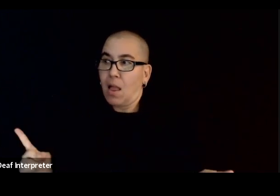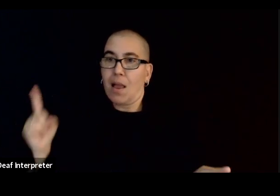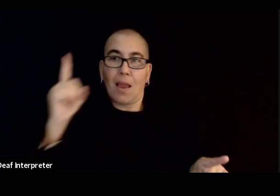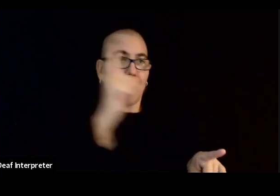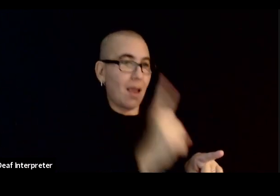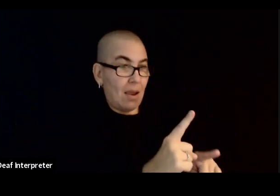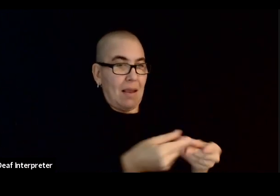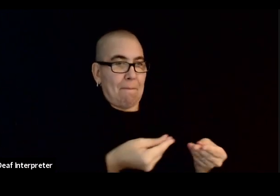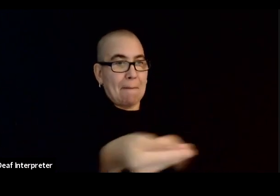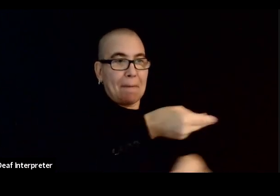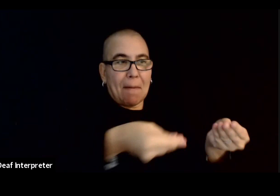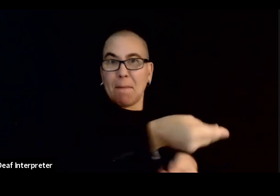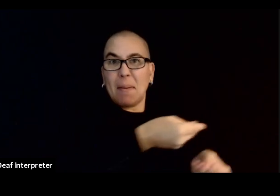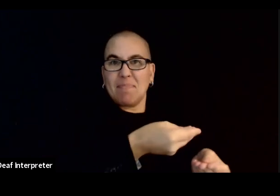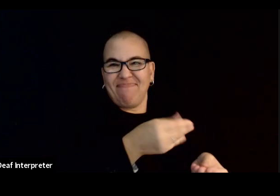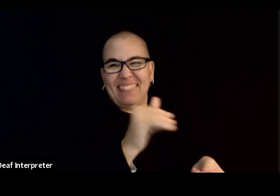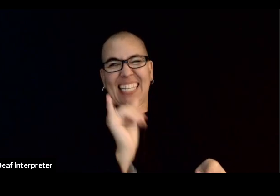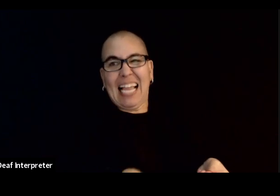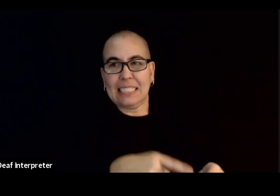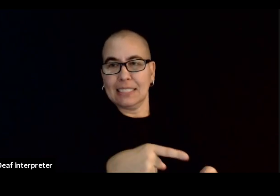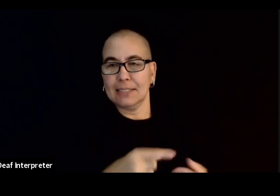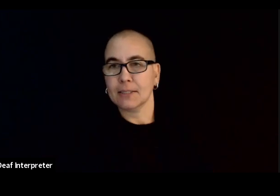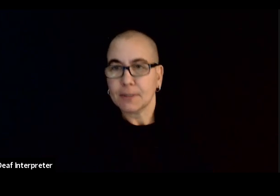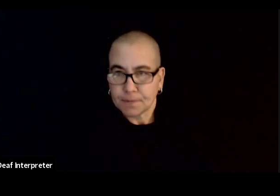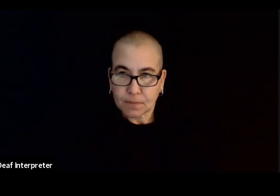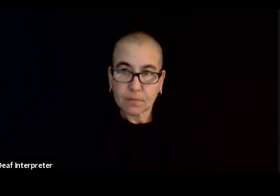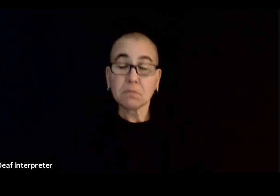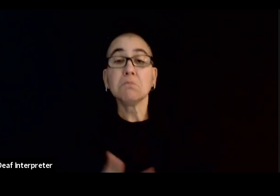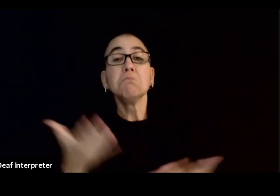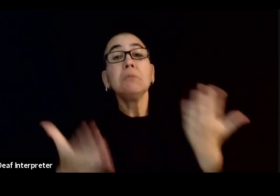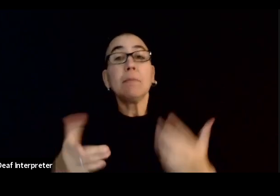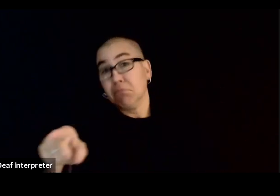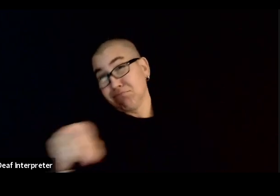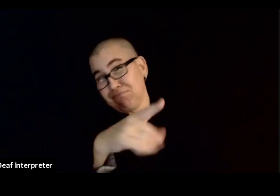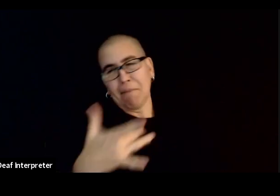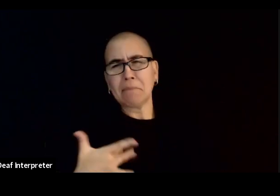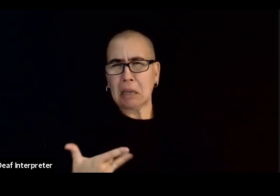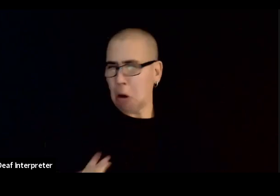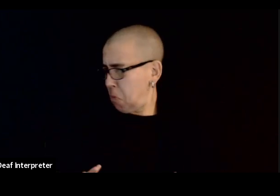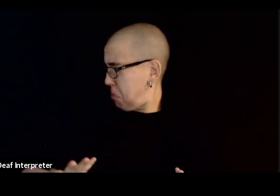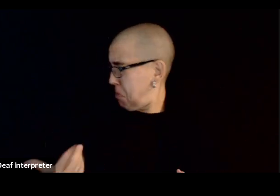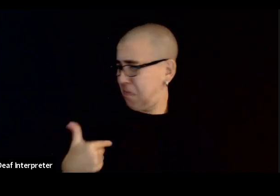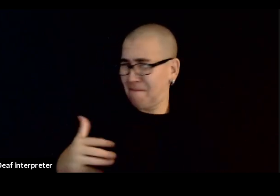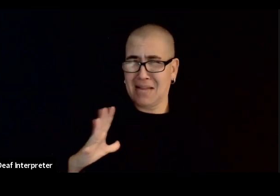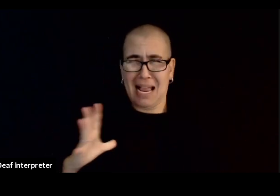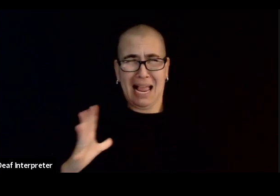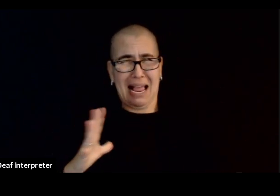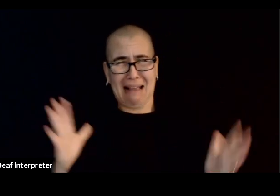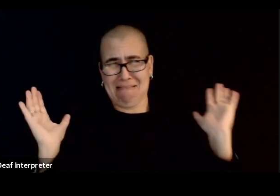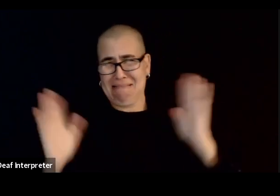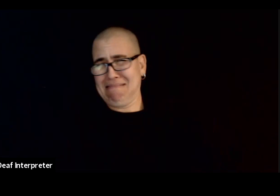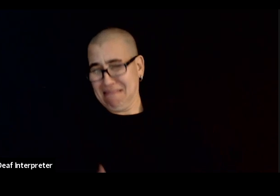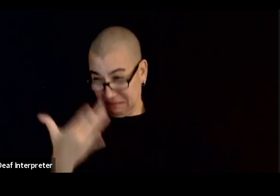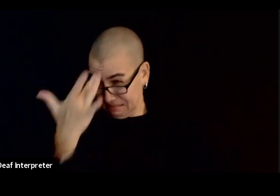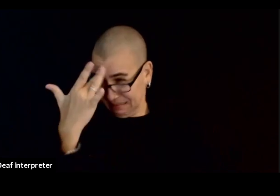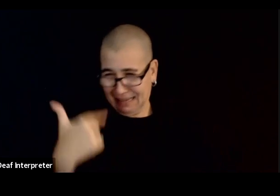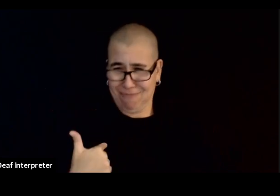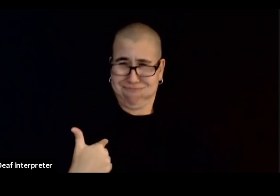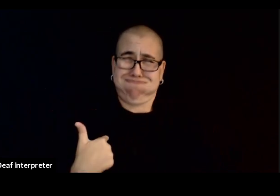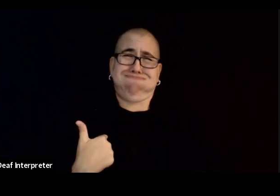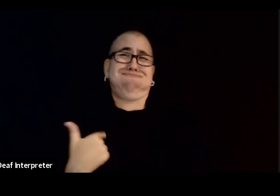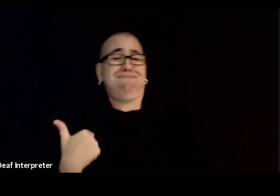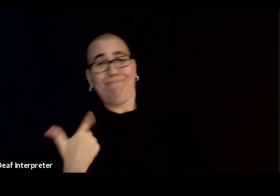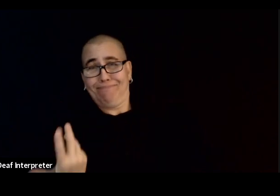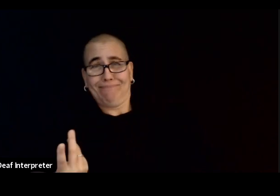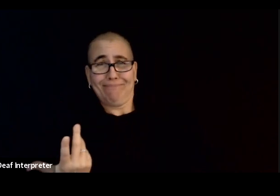feel healthy or are not worried about COVID, keep in mind that bringing the virus into a workplace means you could be exposing a